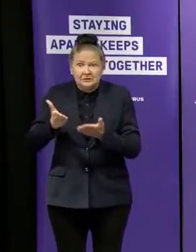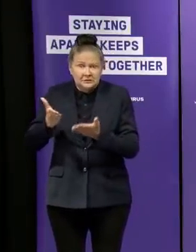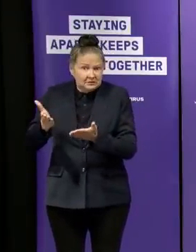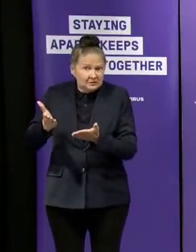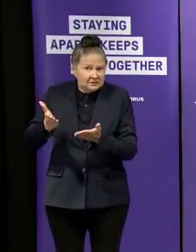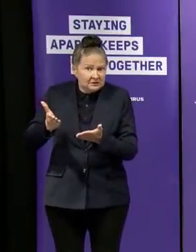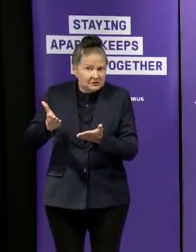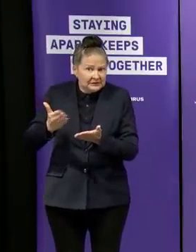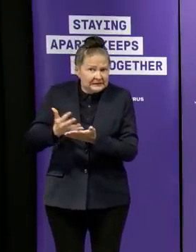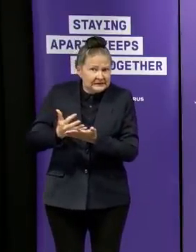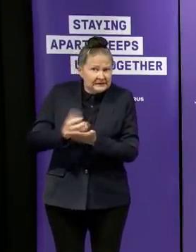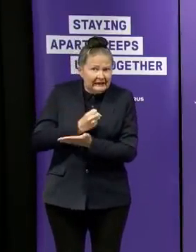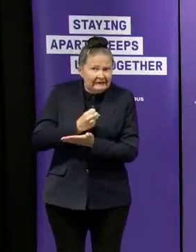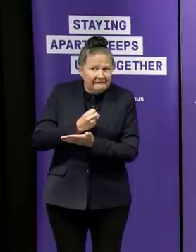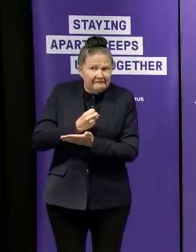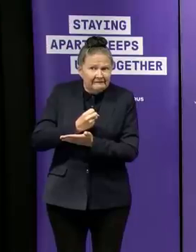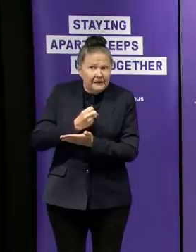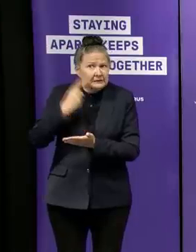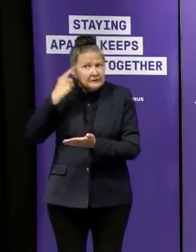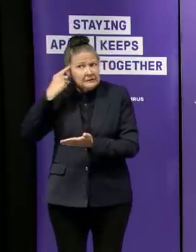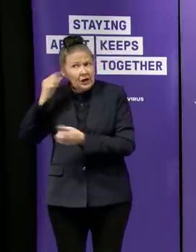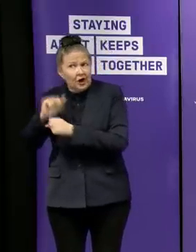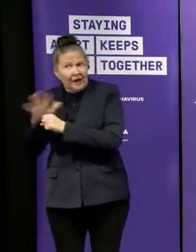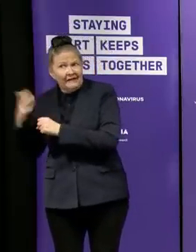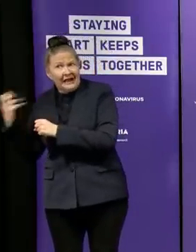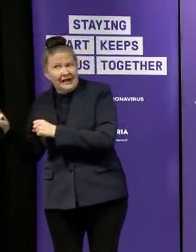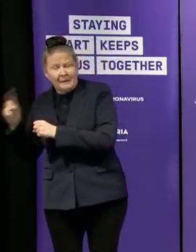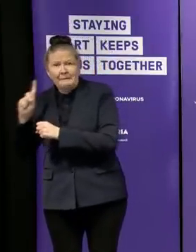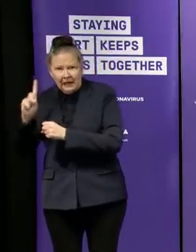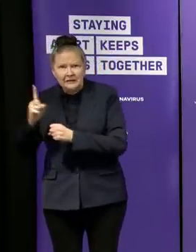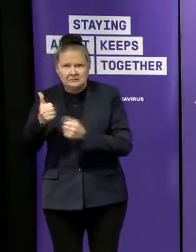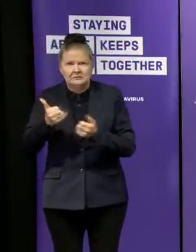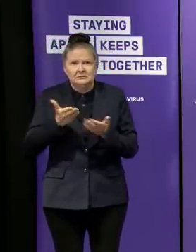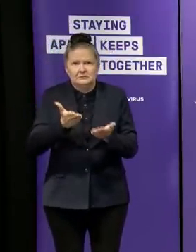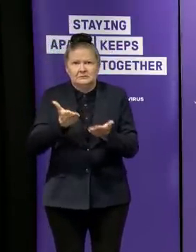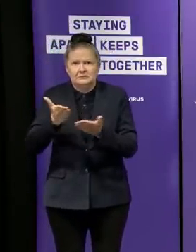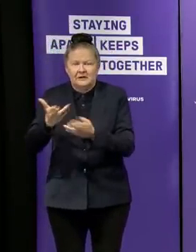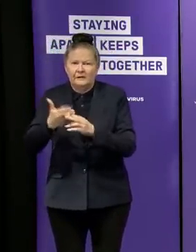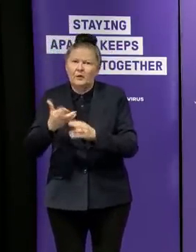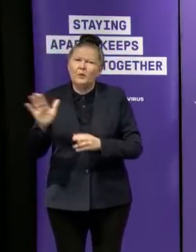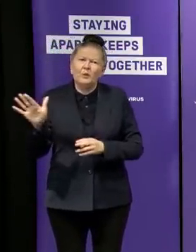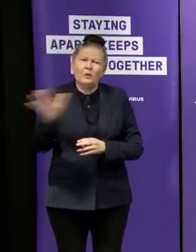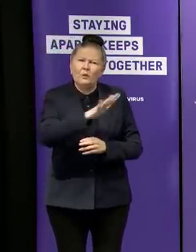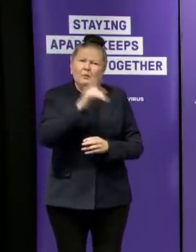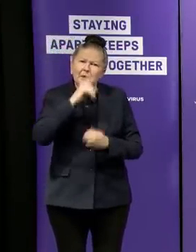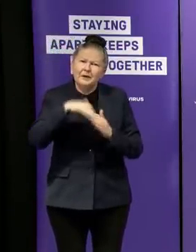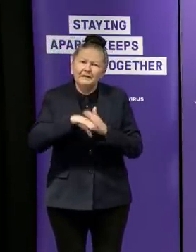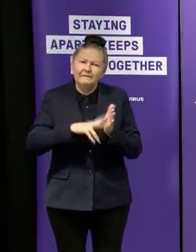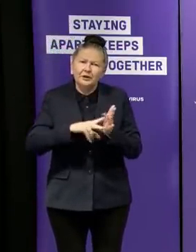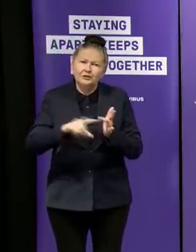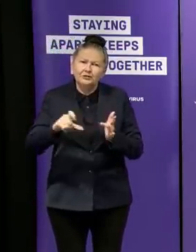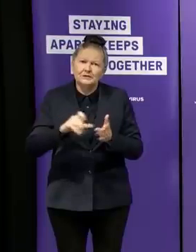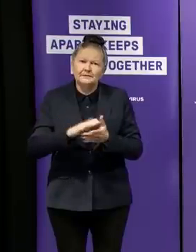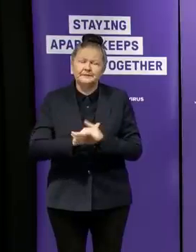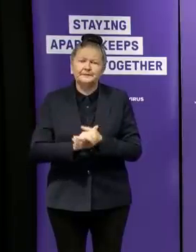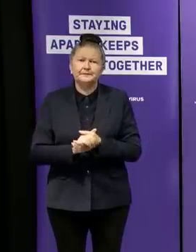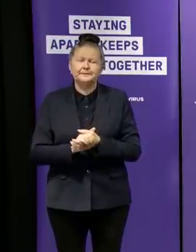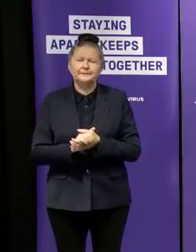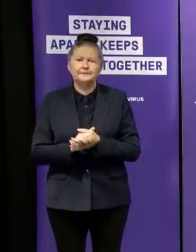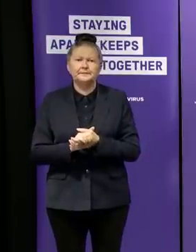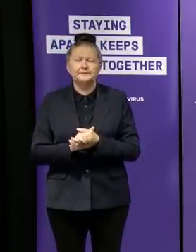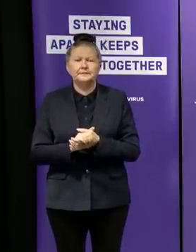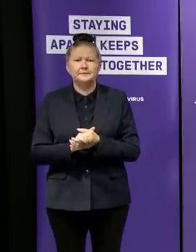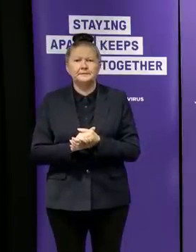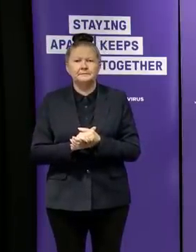COVID-safe system for all Victorians. Currently, I just wanted to address what that meant for a few